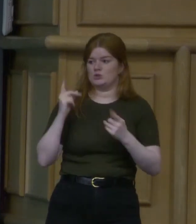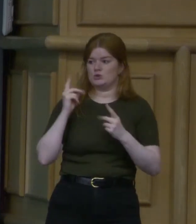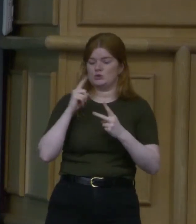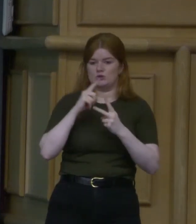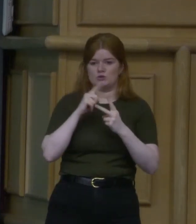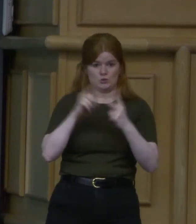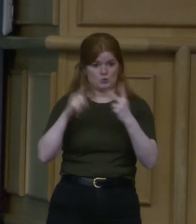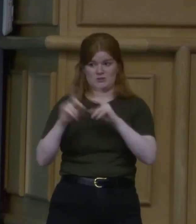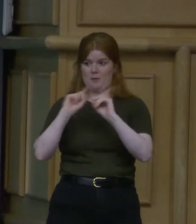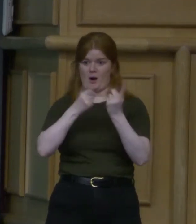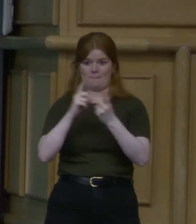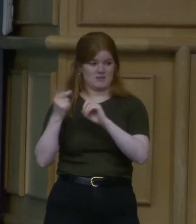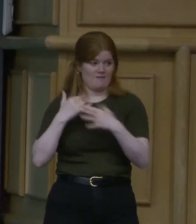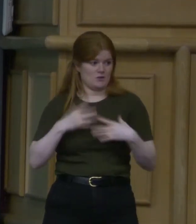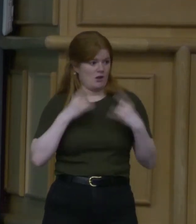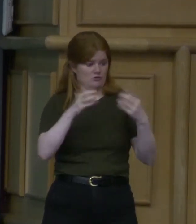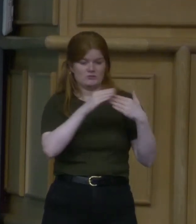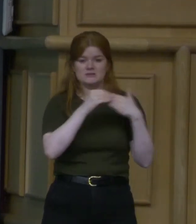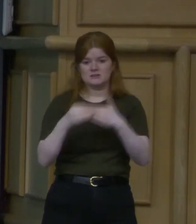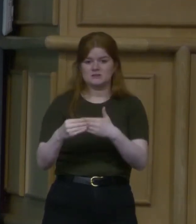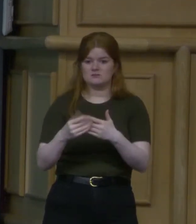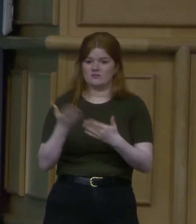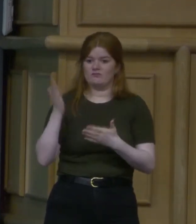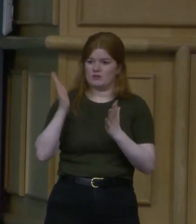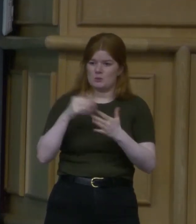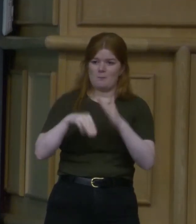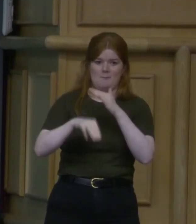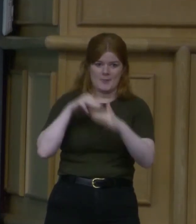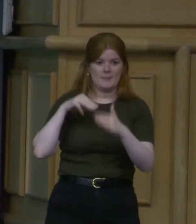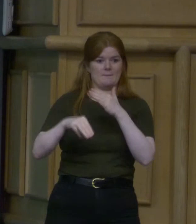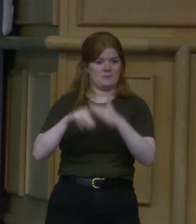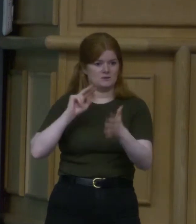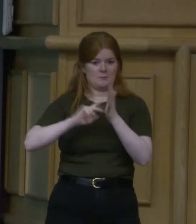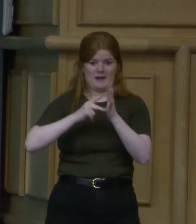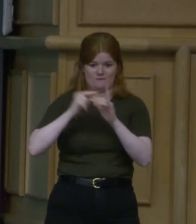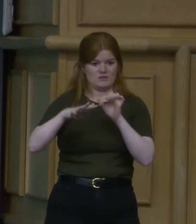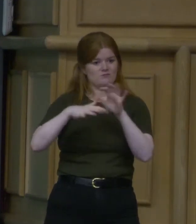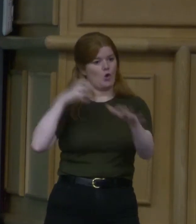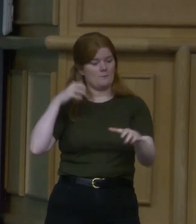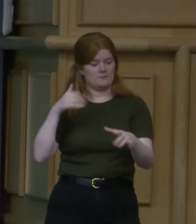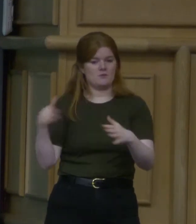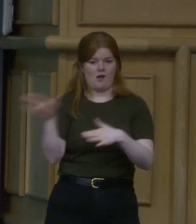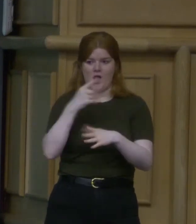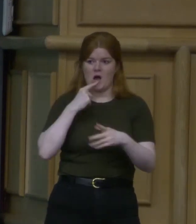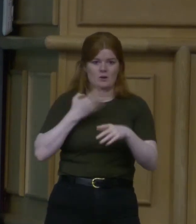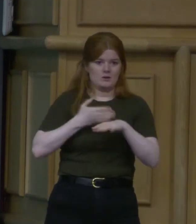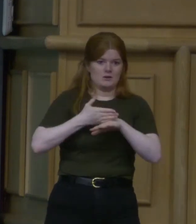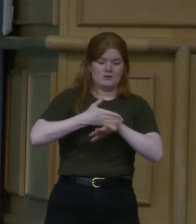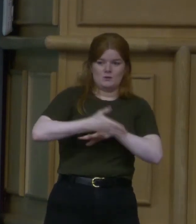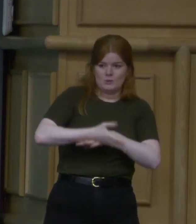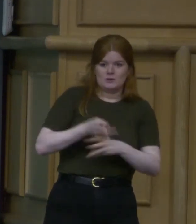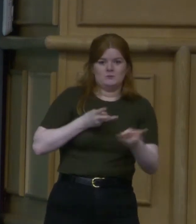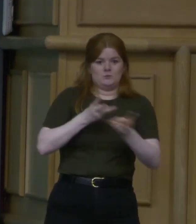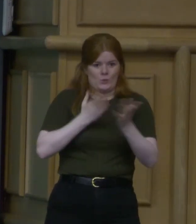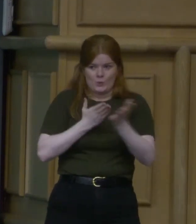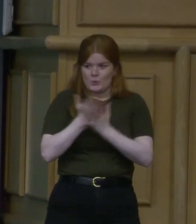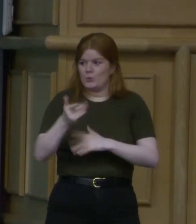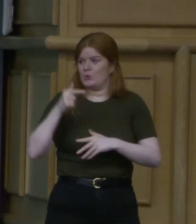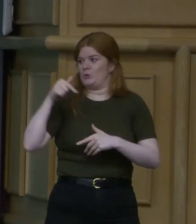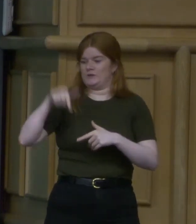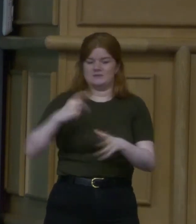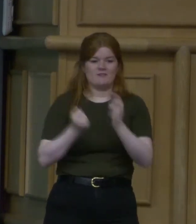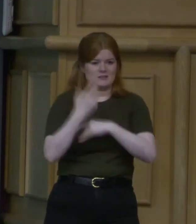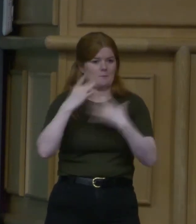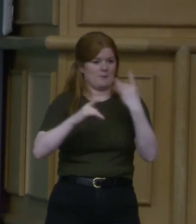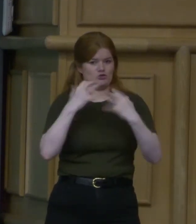two departments I have the honour of leading, who have spent months planning for the forum and who have worked tirelessly throughout the proceedings to